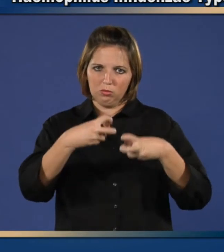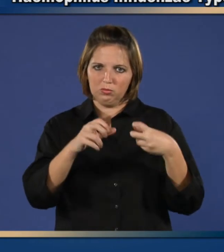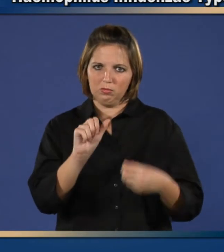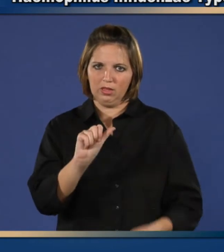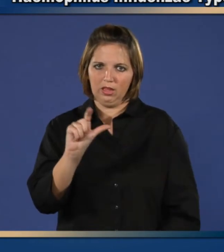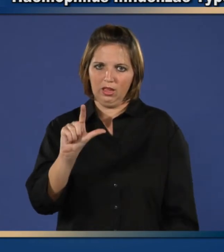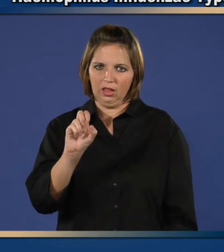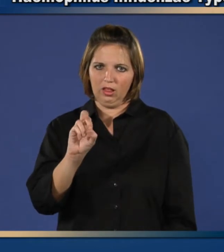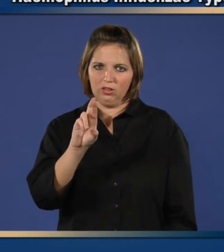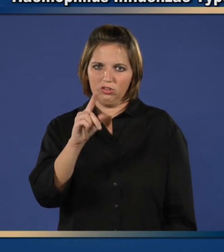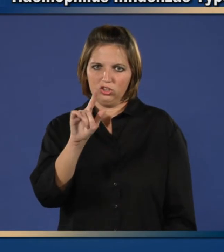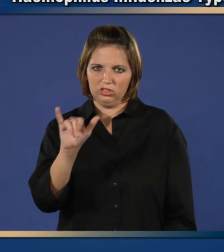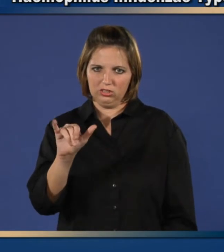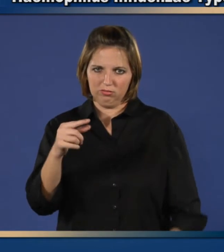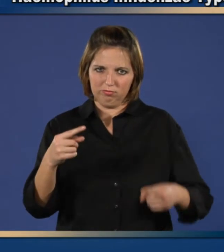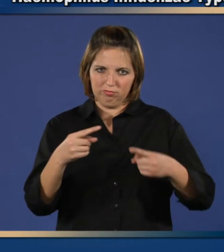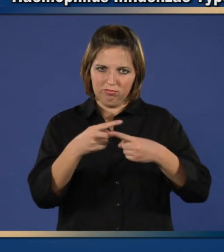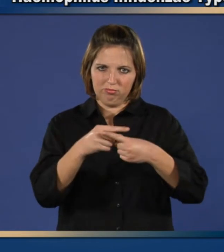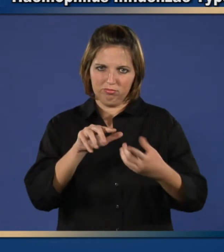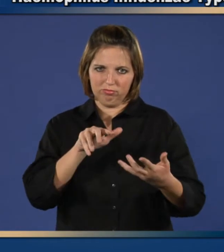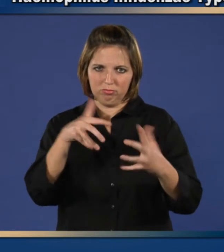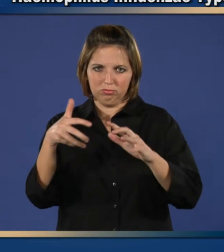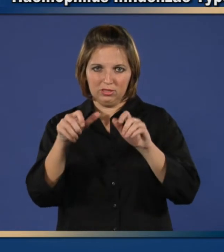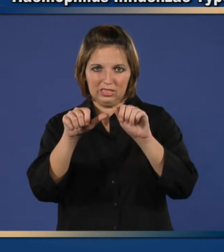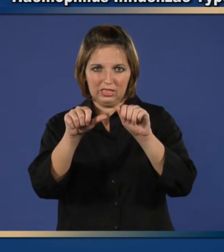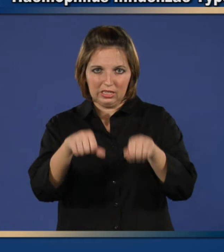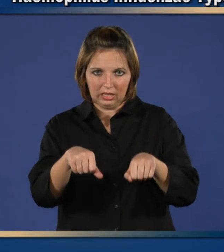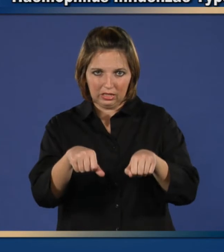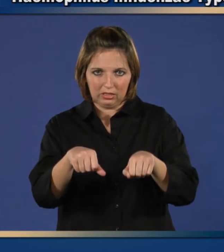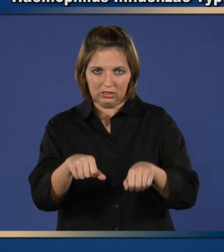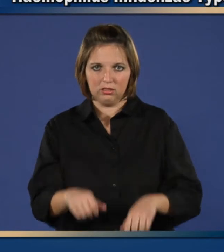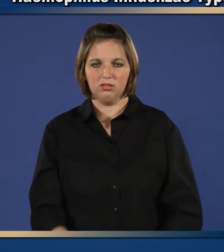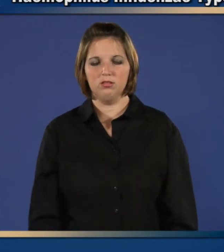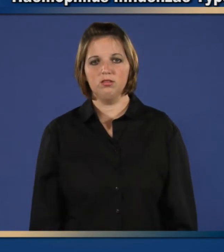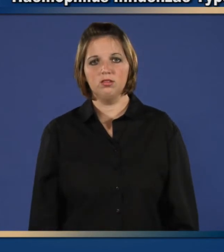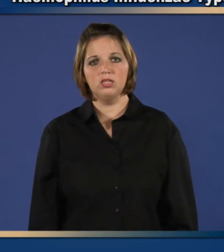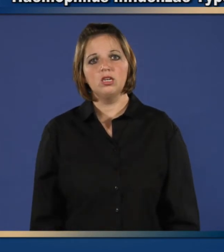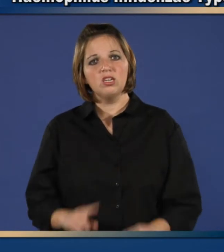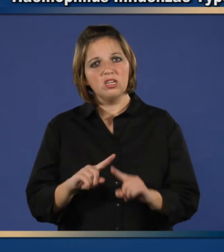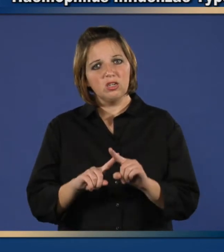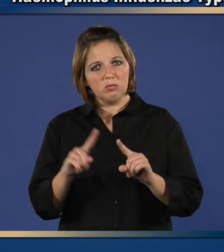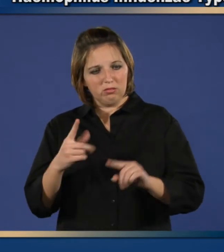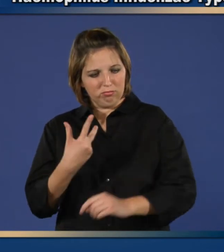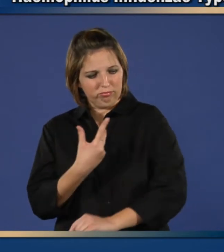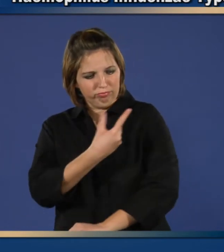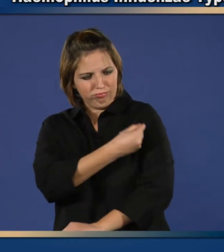A vaccine, like any medicine, is capable of causing serious problems,